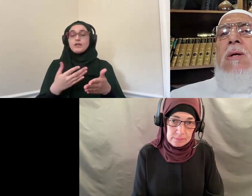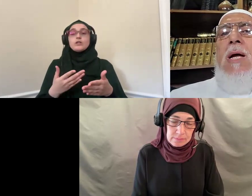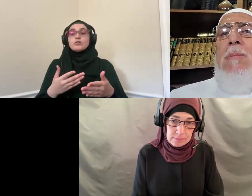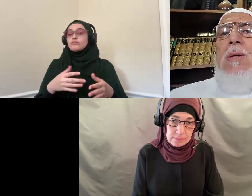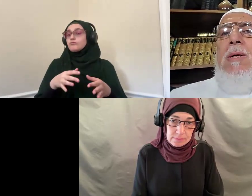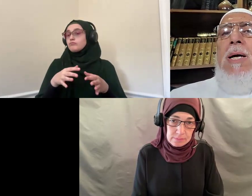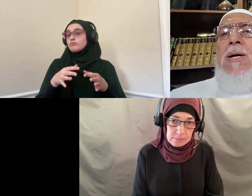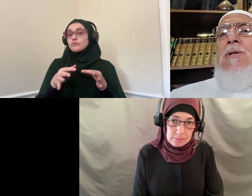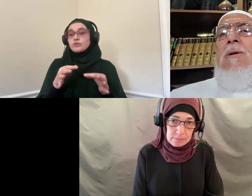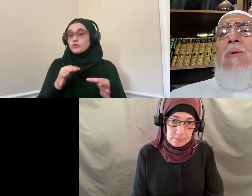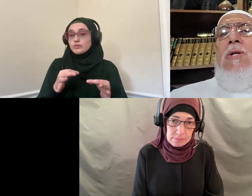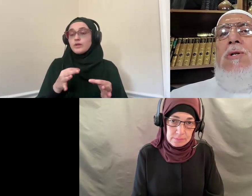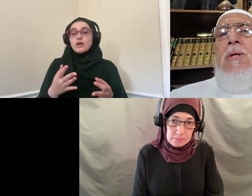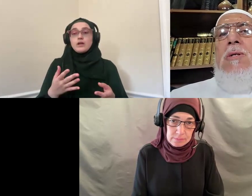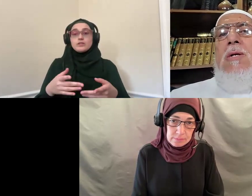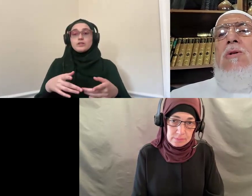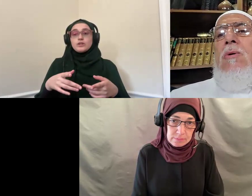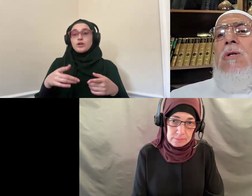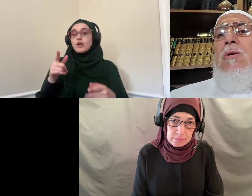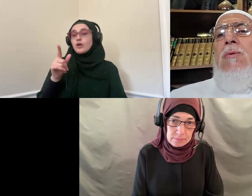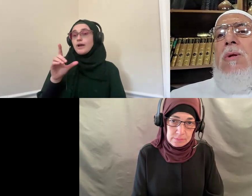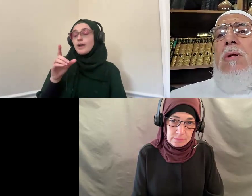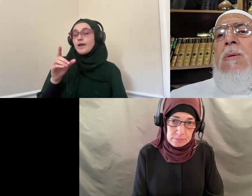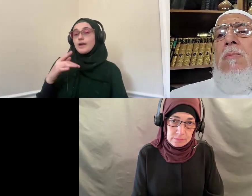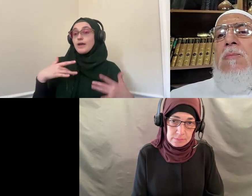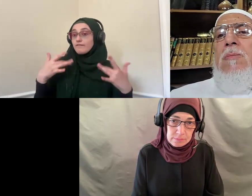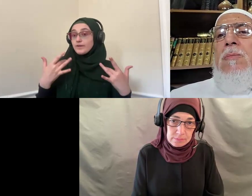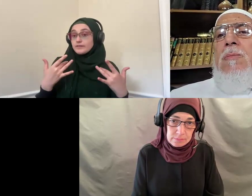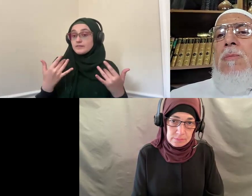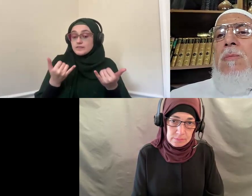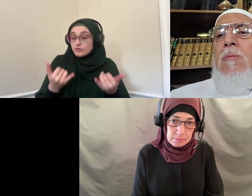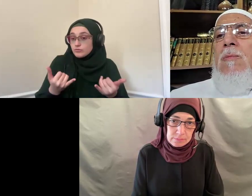things that are happening, answering questions, and so on and so forth.